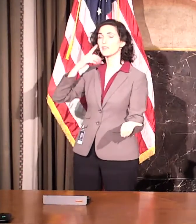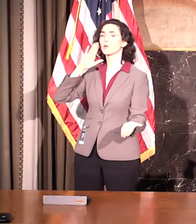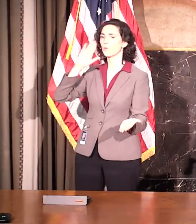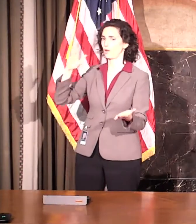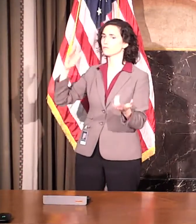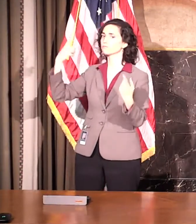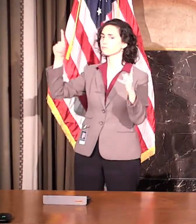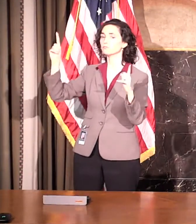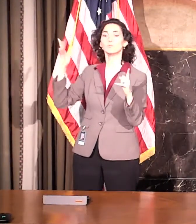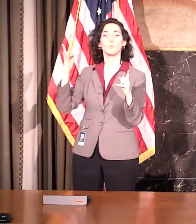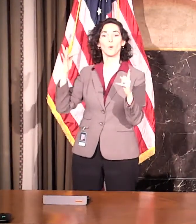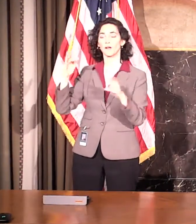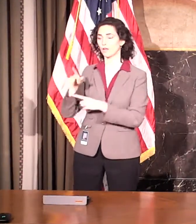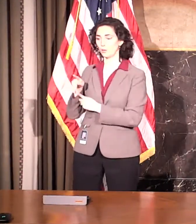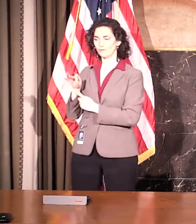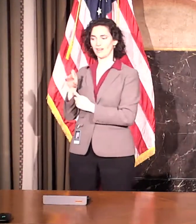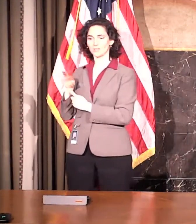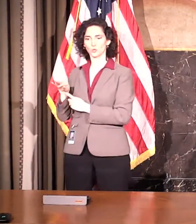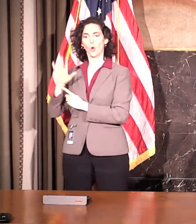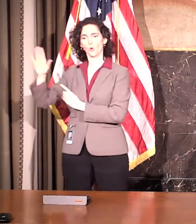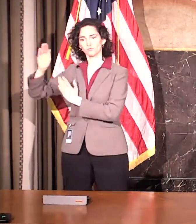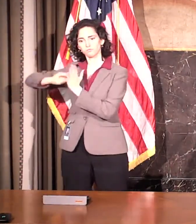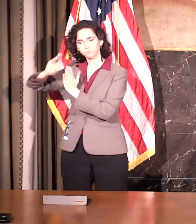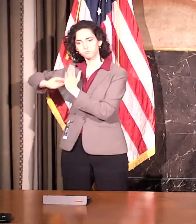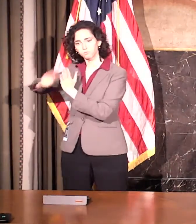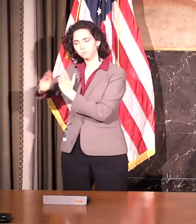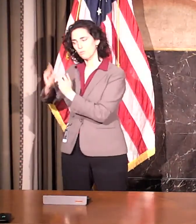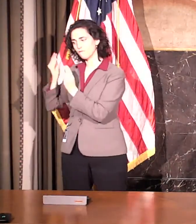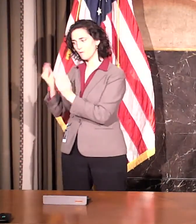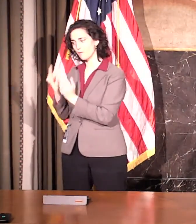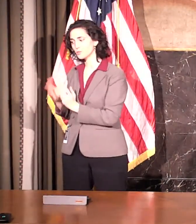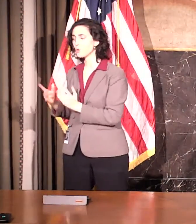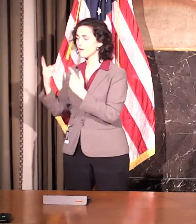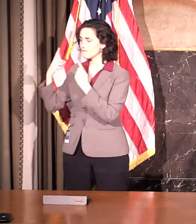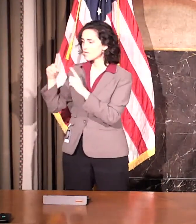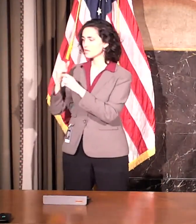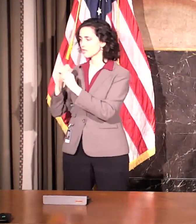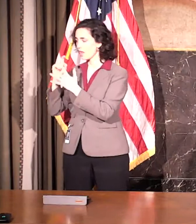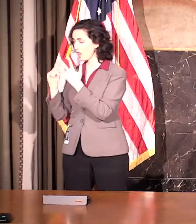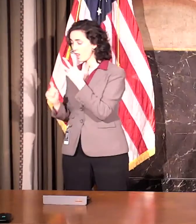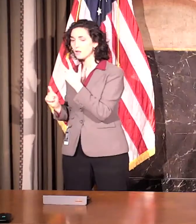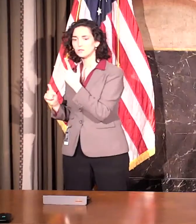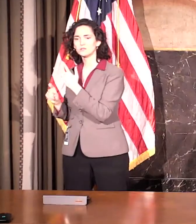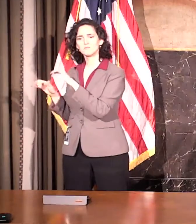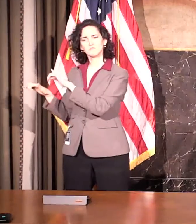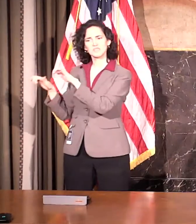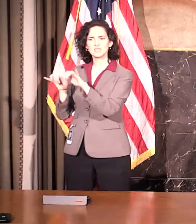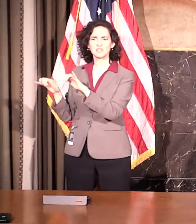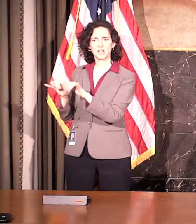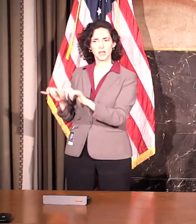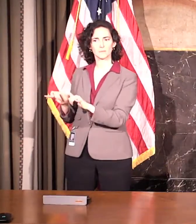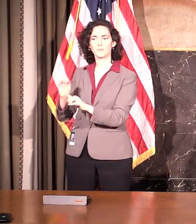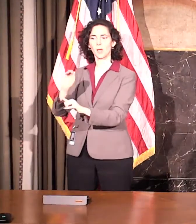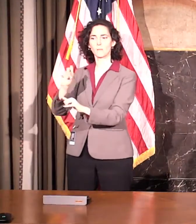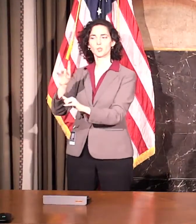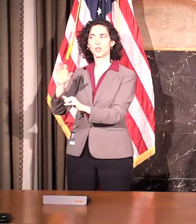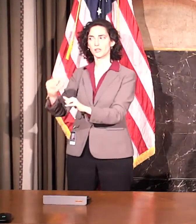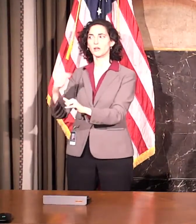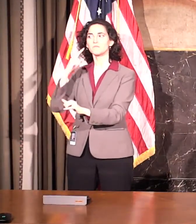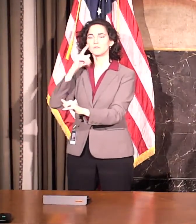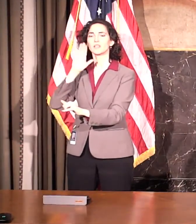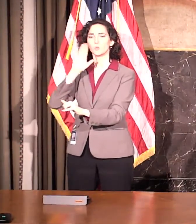to what we saw with Pfizer, both with respect to efficacy and safety. And if it plays out like it did last week, then at some